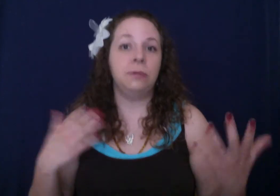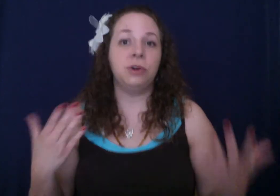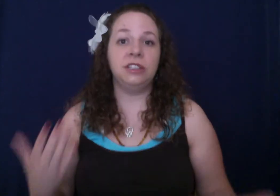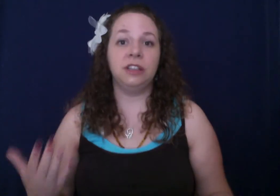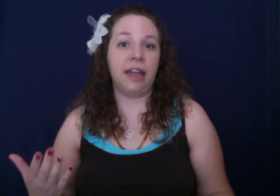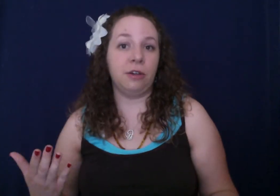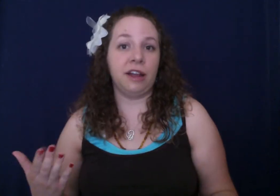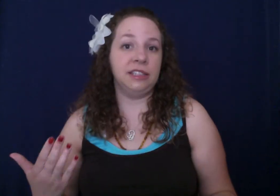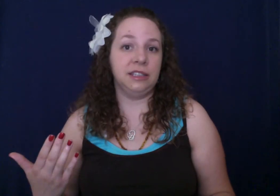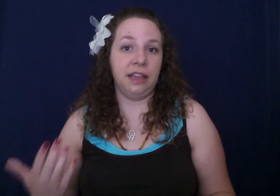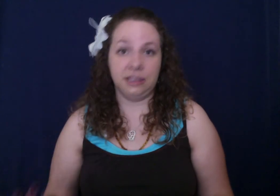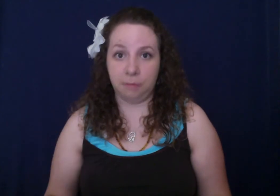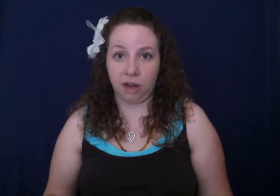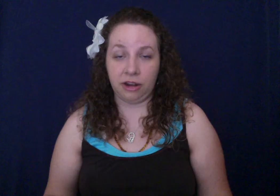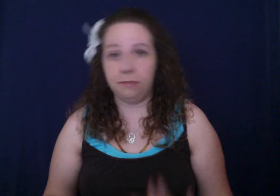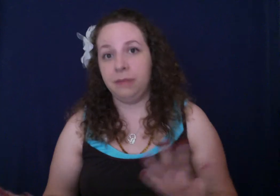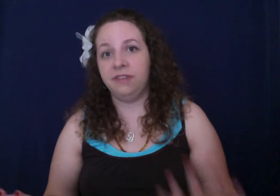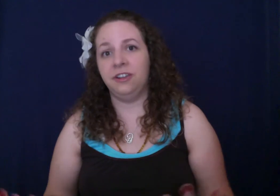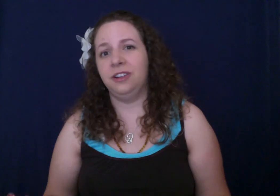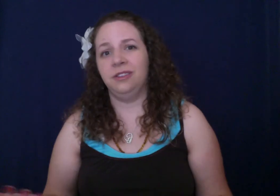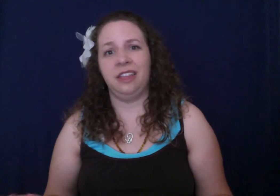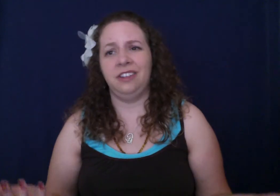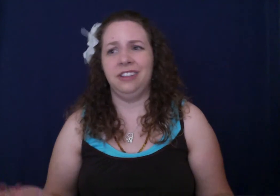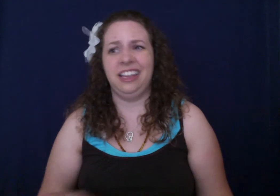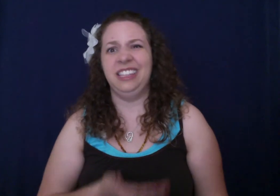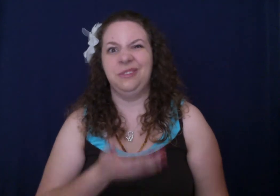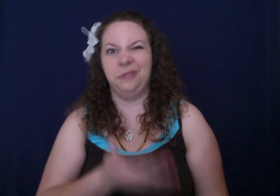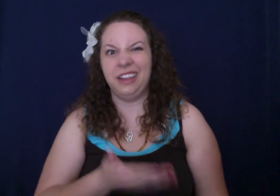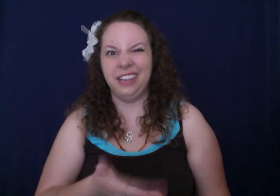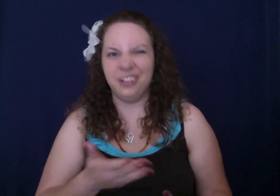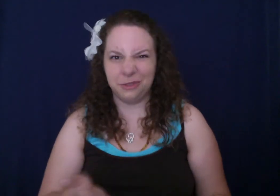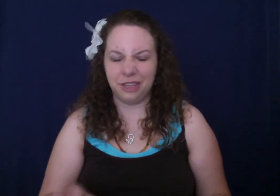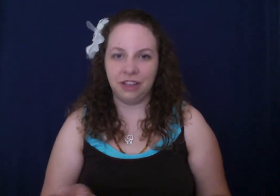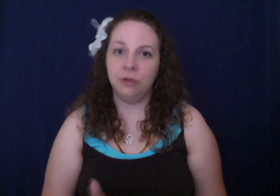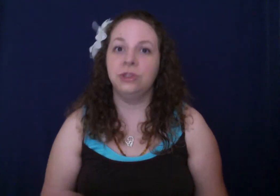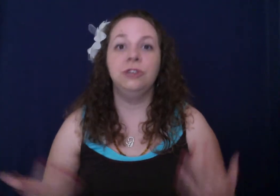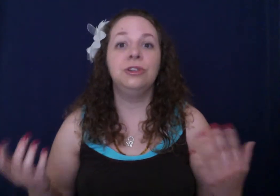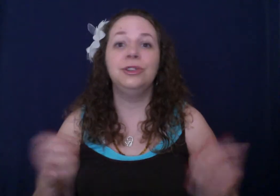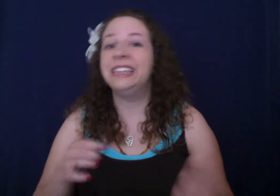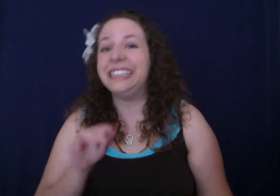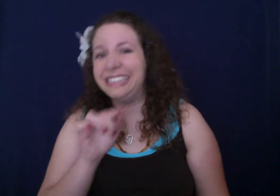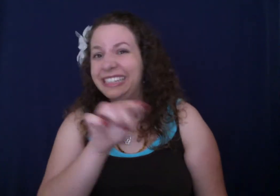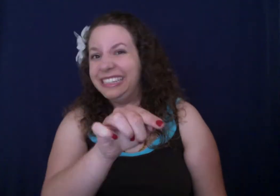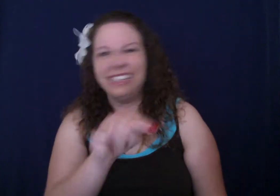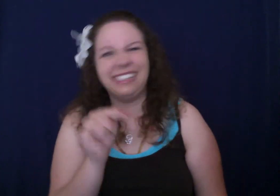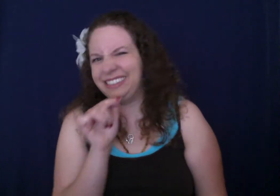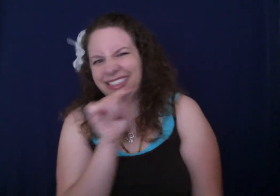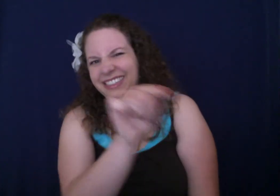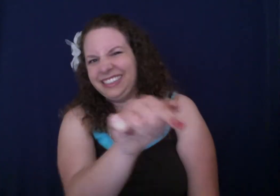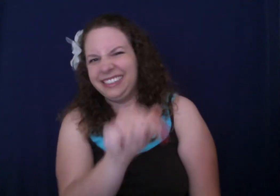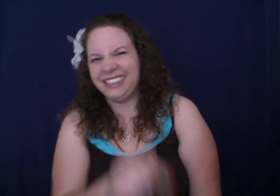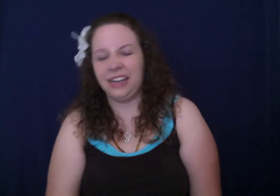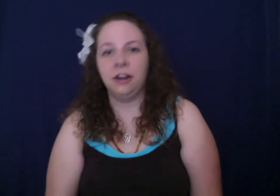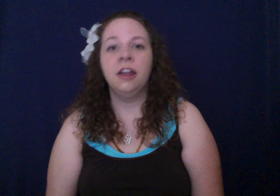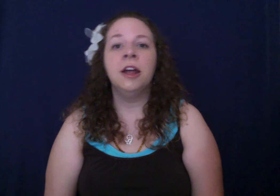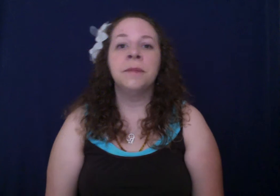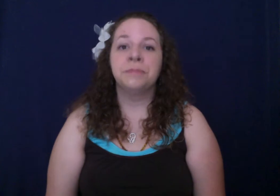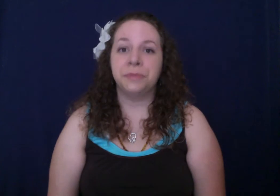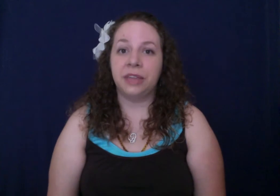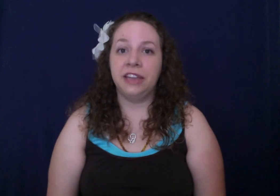going to categorize it as moderate. Maybe for you, you're like, it's right there. It's really close. So you could do the like just right there. Okay, so